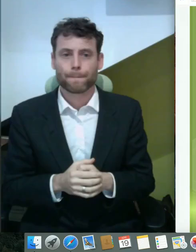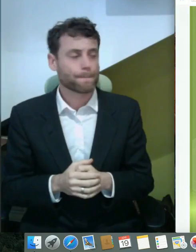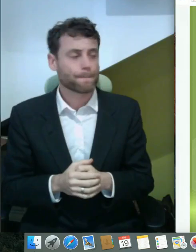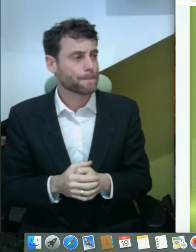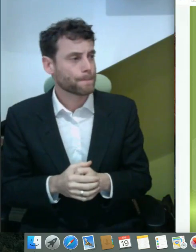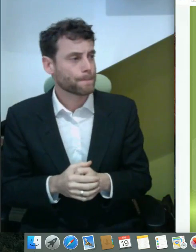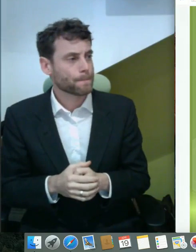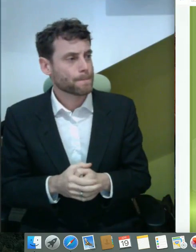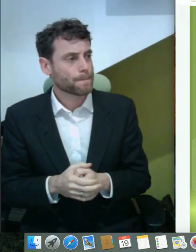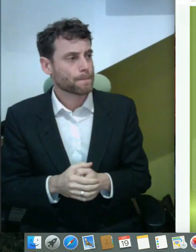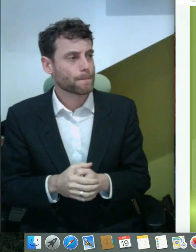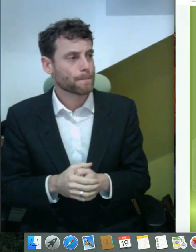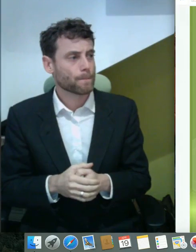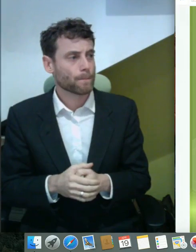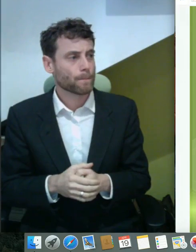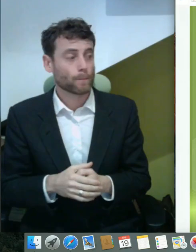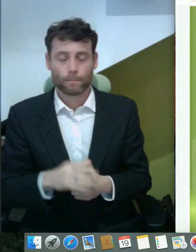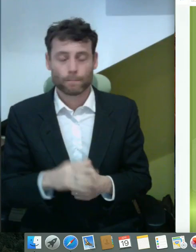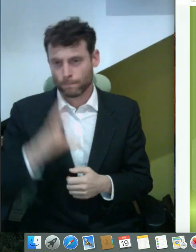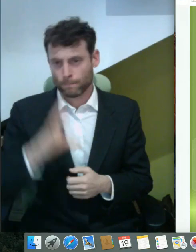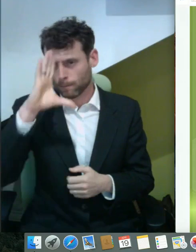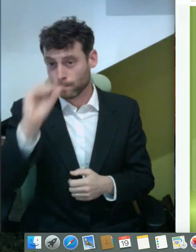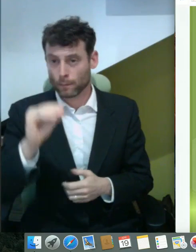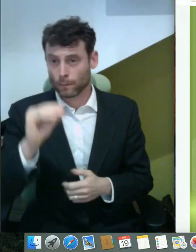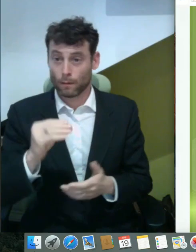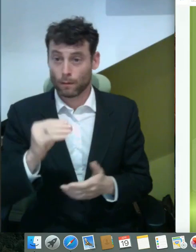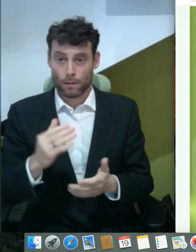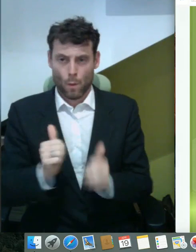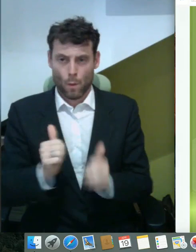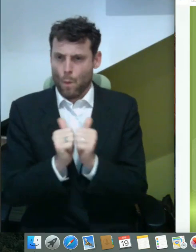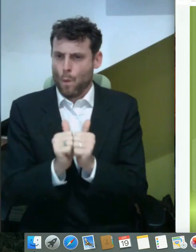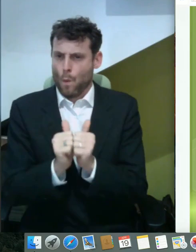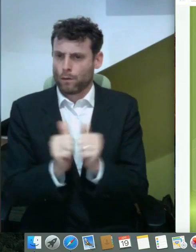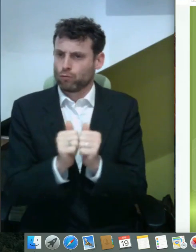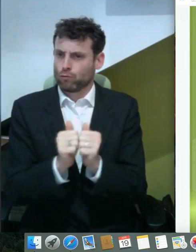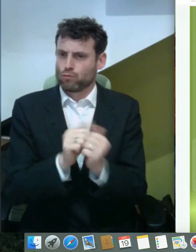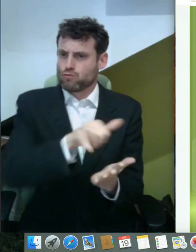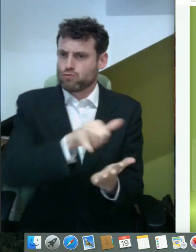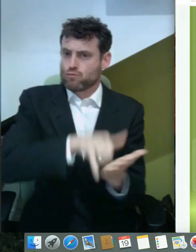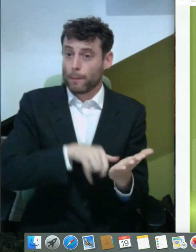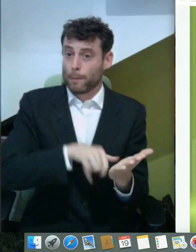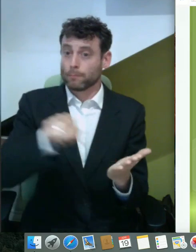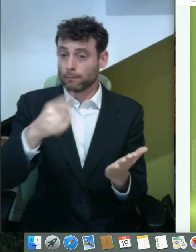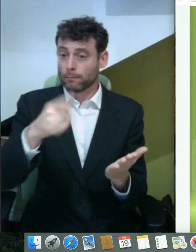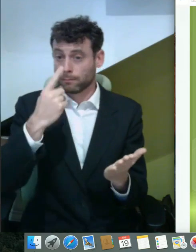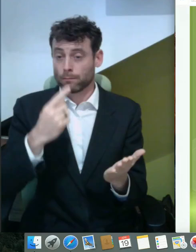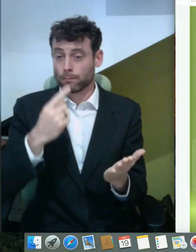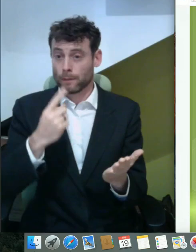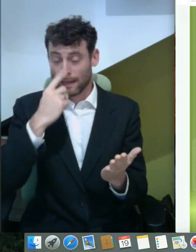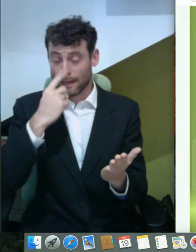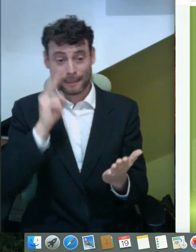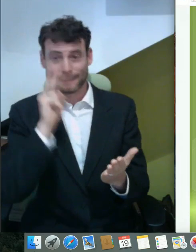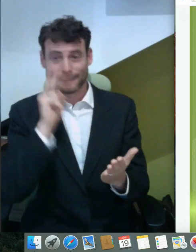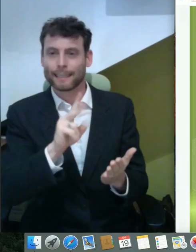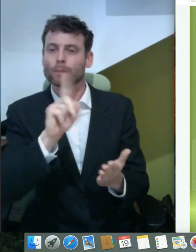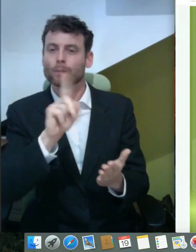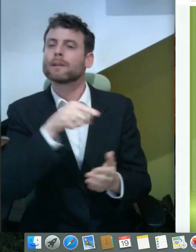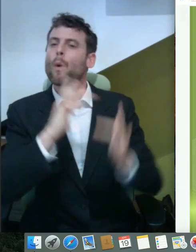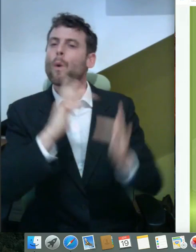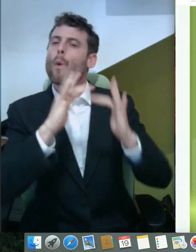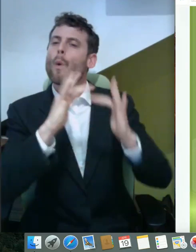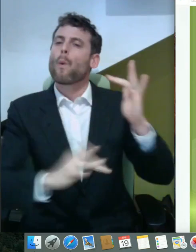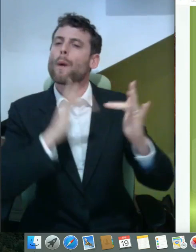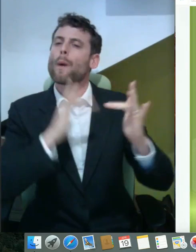point, there is a really useful document which you can find on a website called the